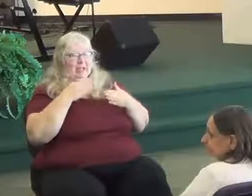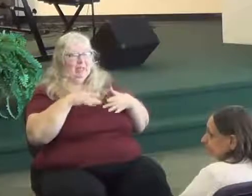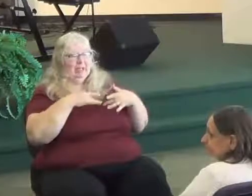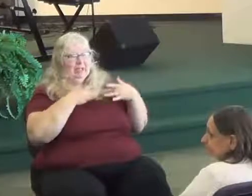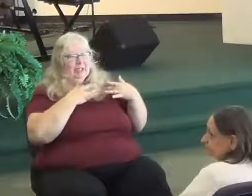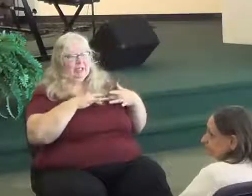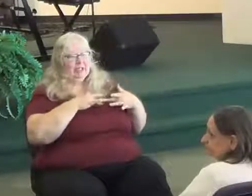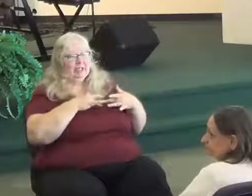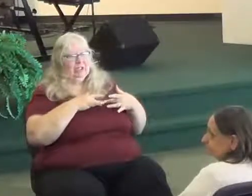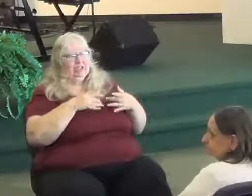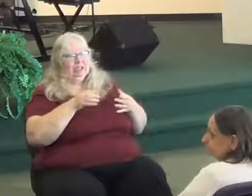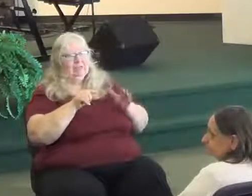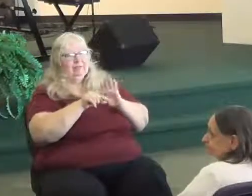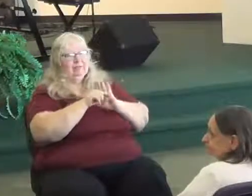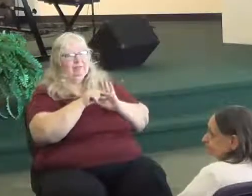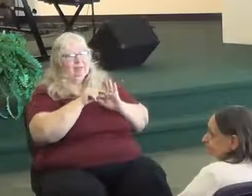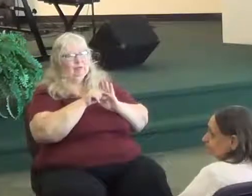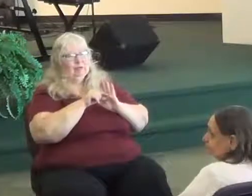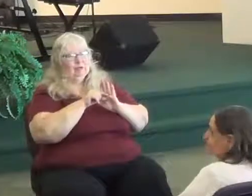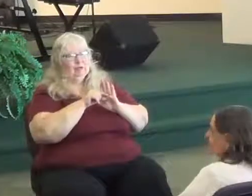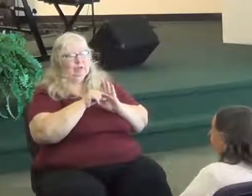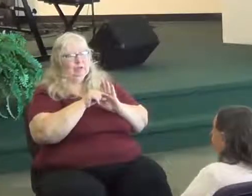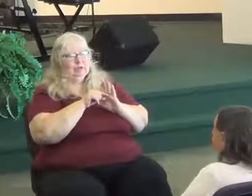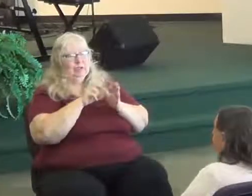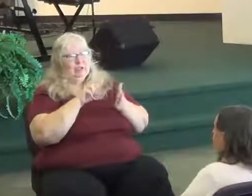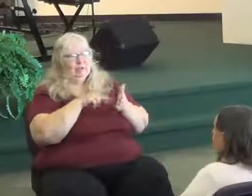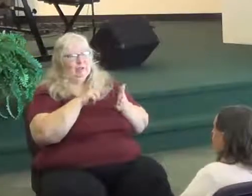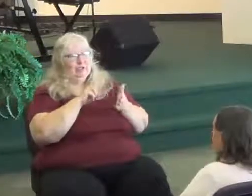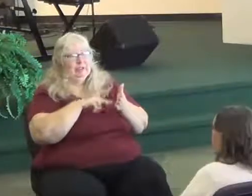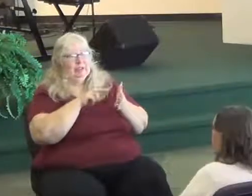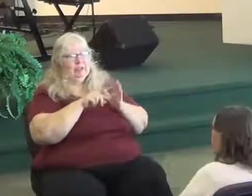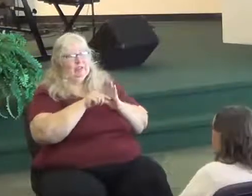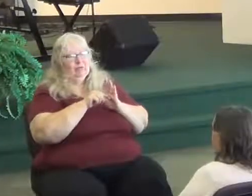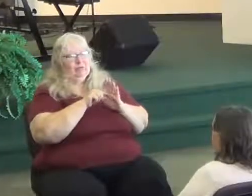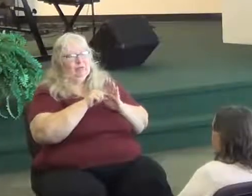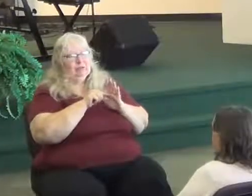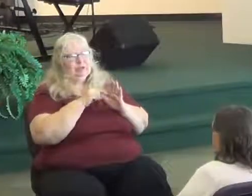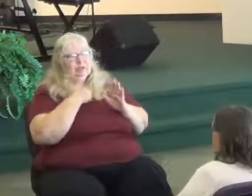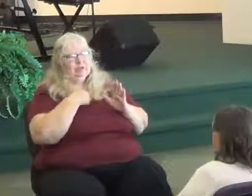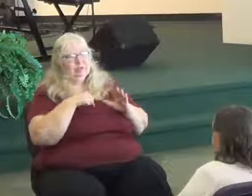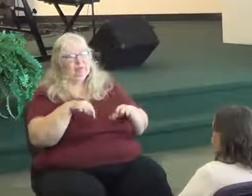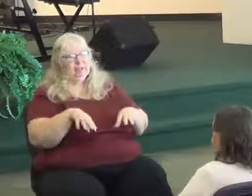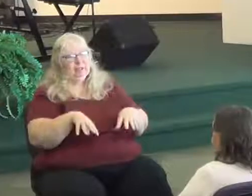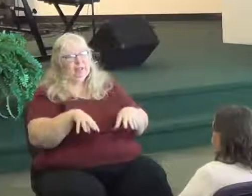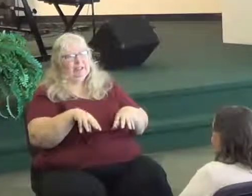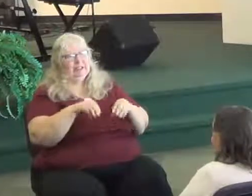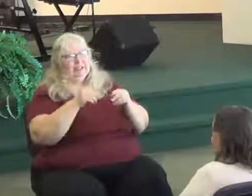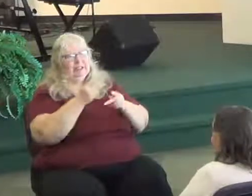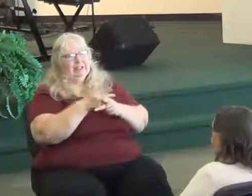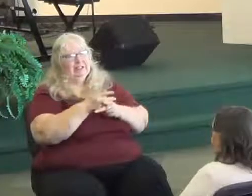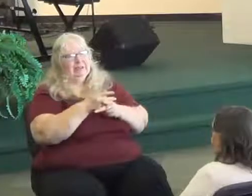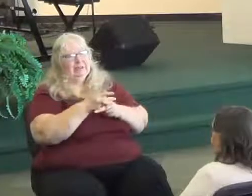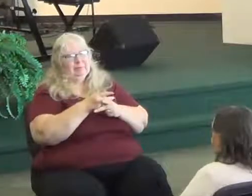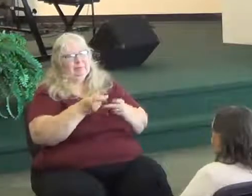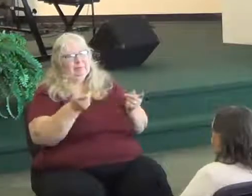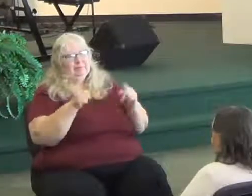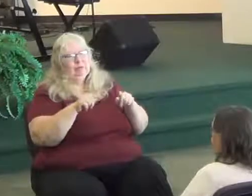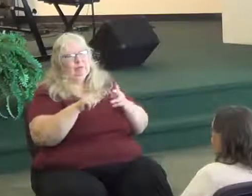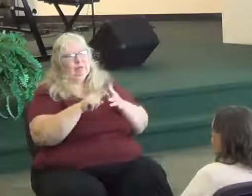this morning, and I usually just read our verse we adopted when we planted the church, but I want to read the whole thing